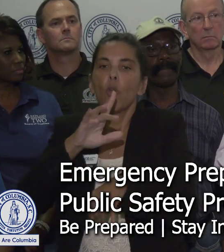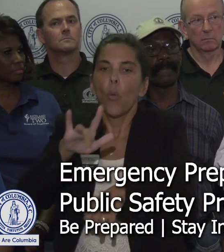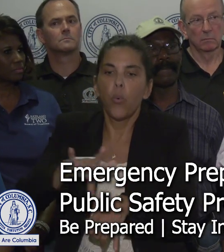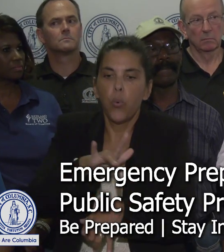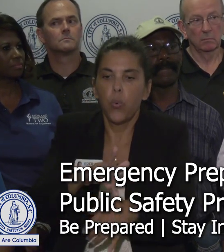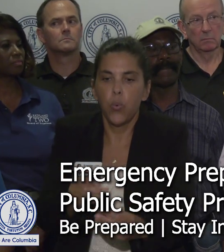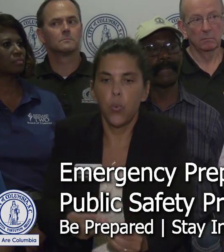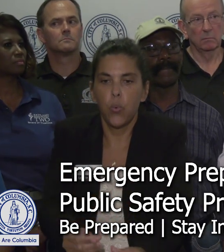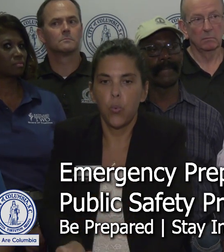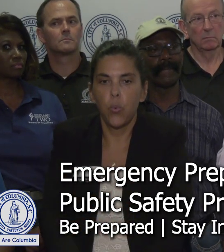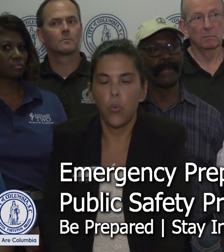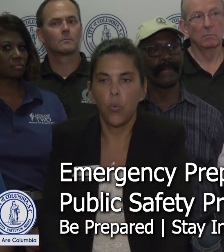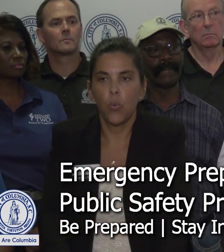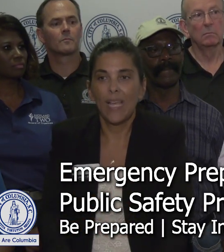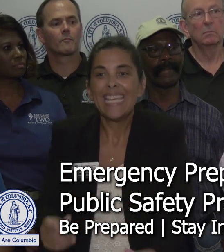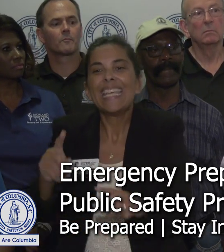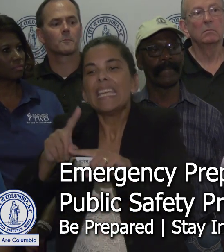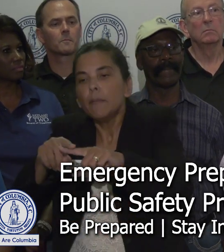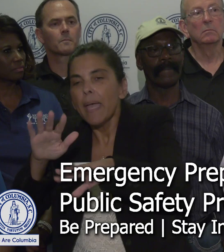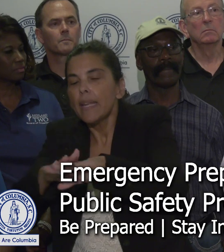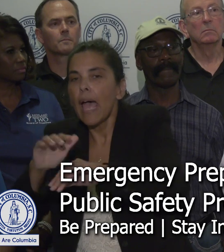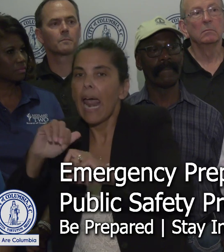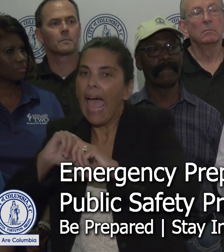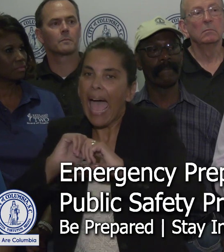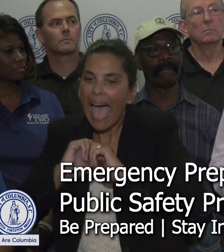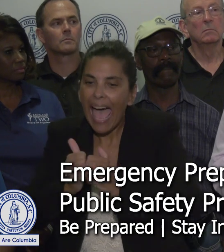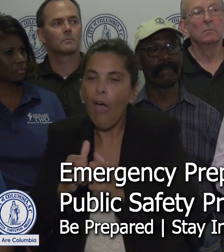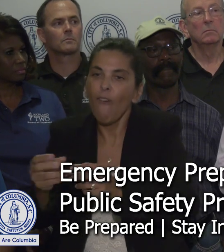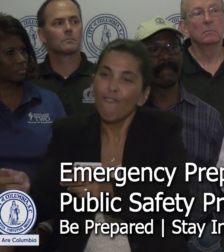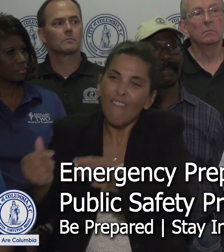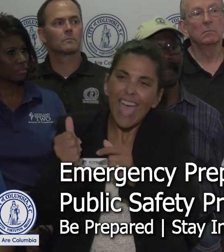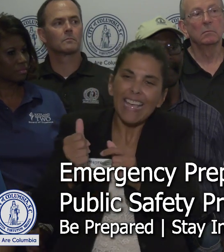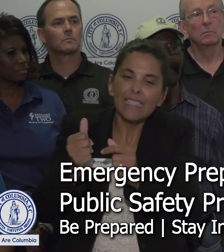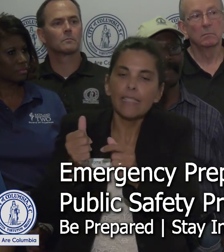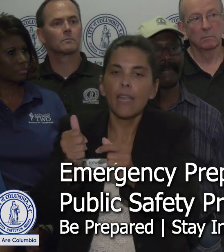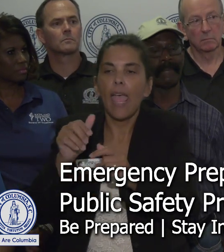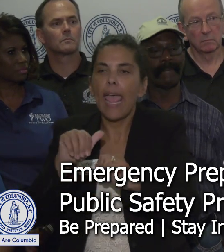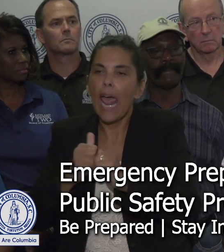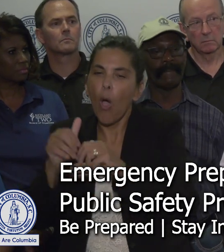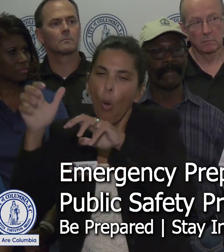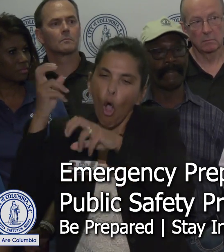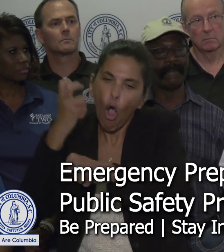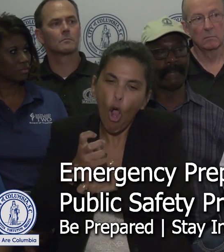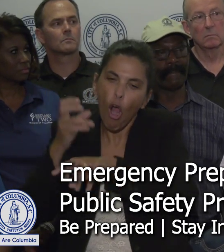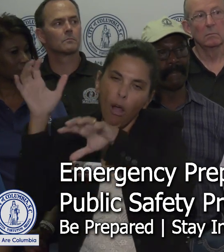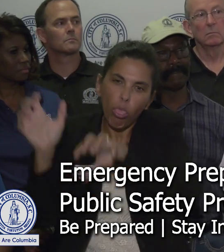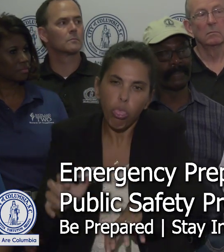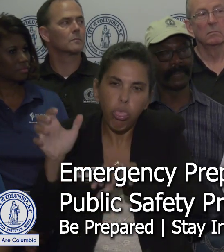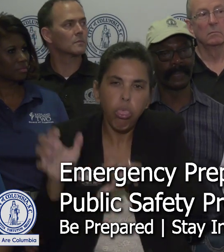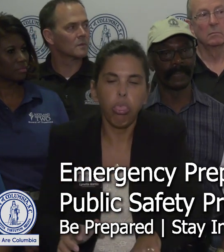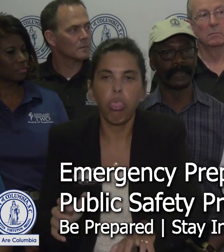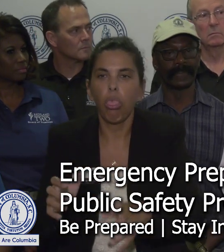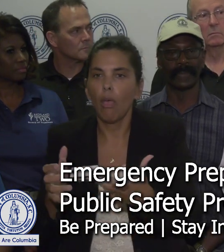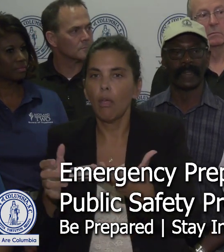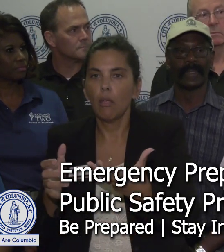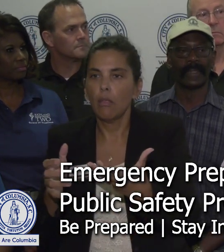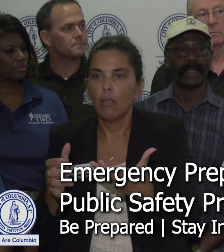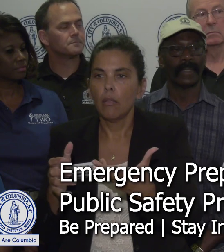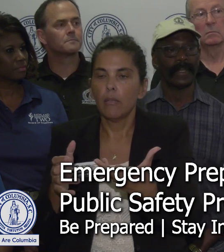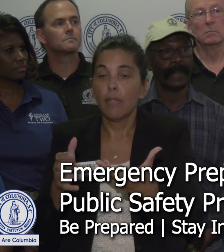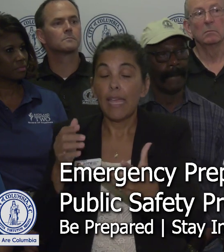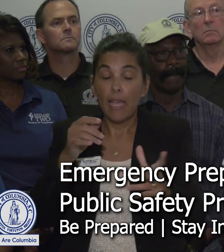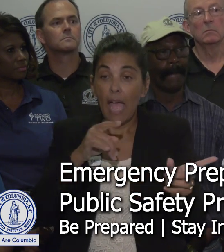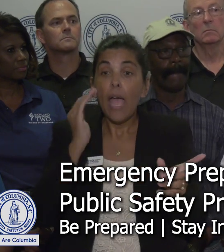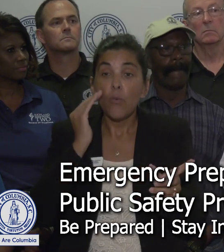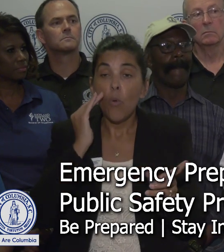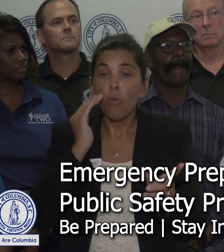fast the rains do come and at what intensity they come. I know the Chief Holbrook mentioned that we've pre-staged